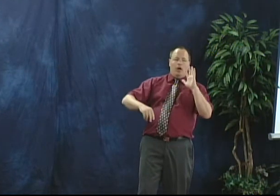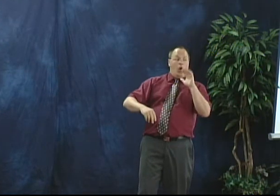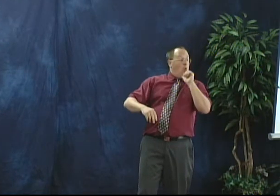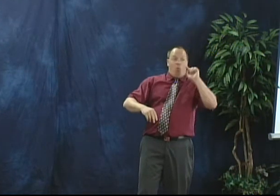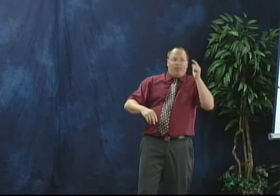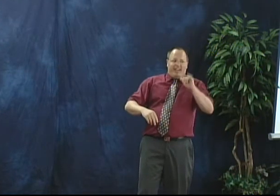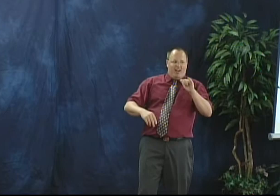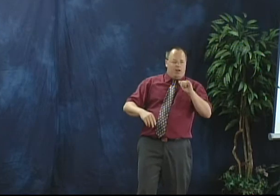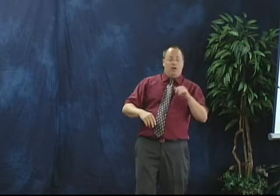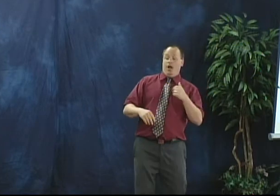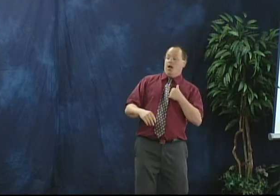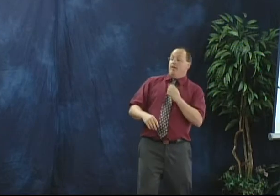And